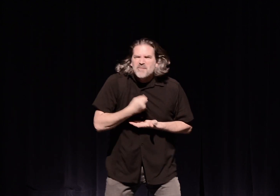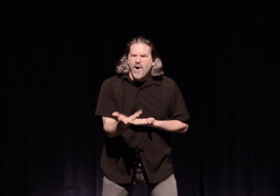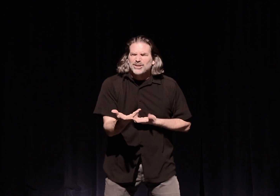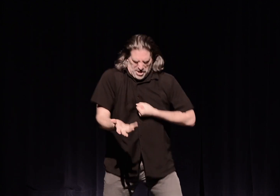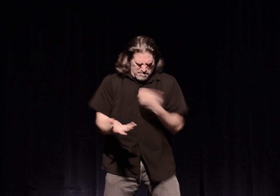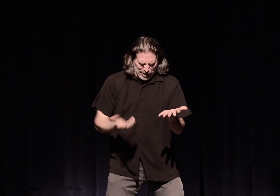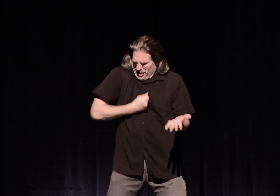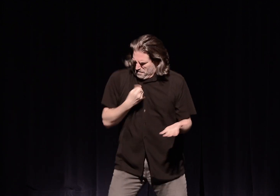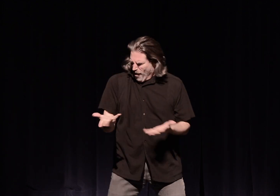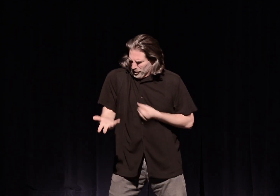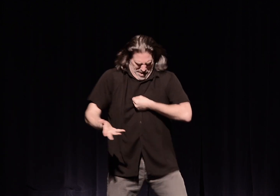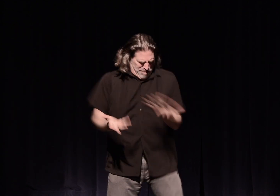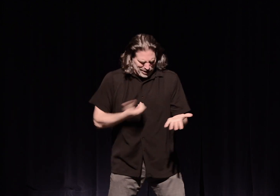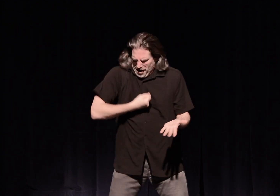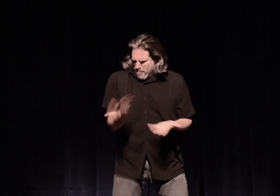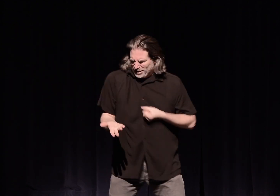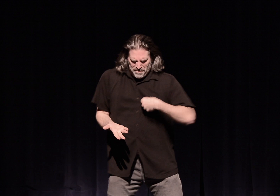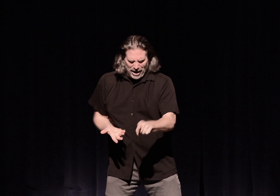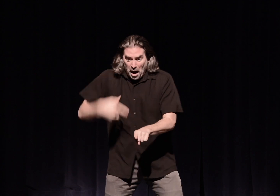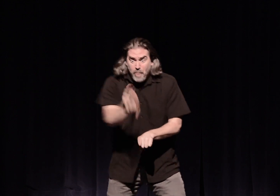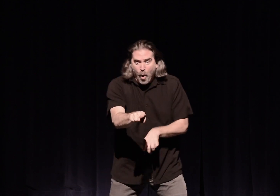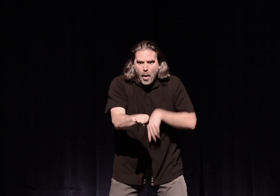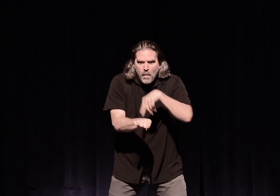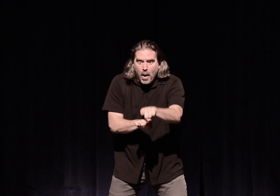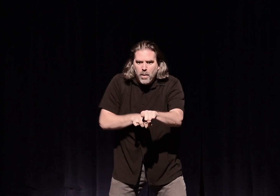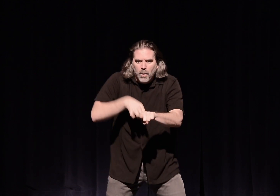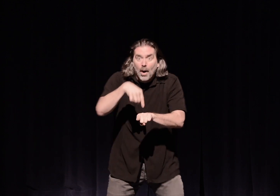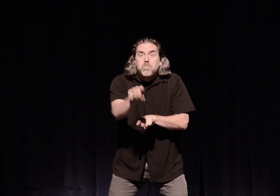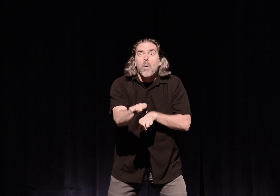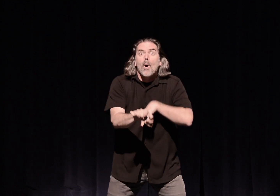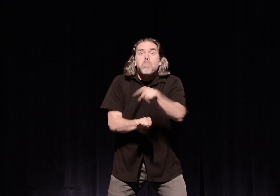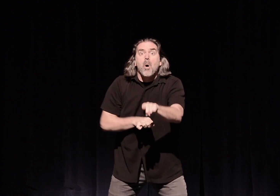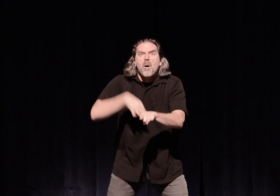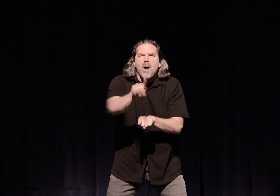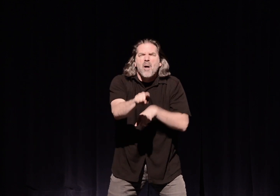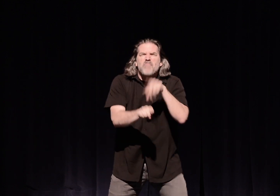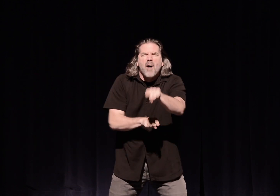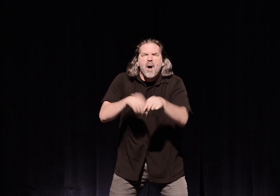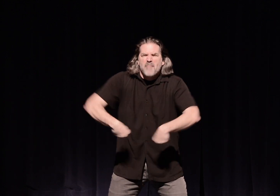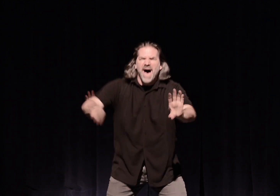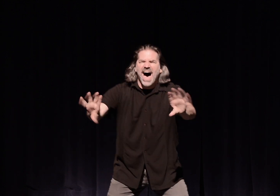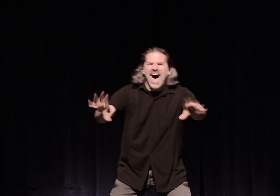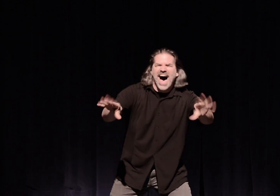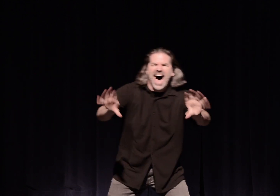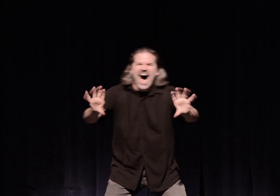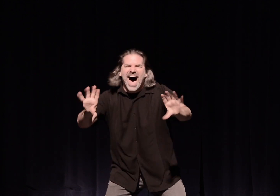Poetry. Poetry. Poetry. It's the dotted lines on the road. Headlights.